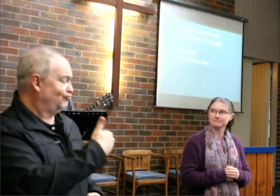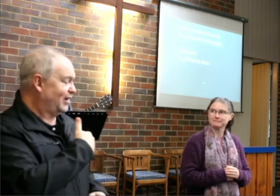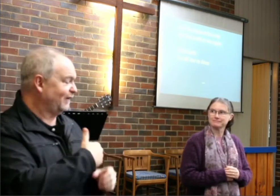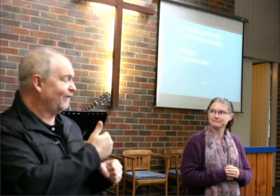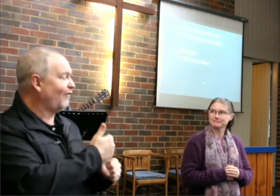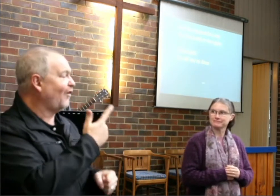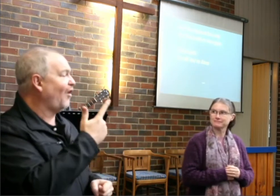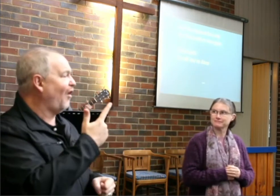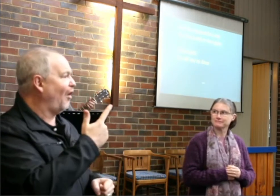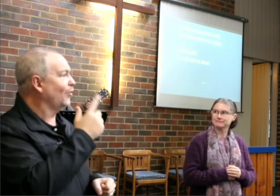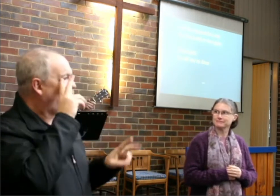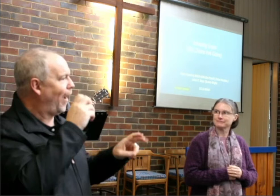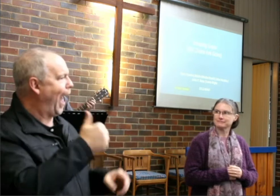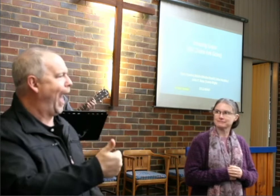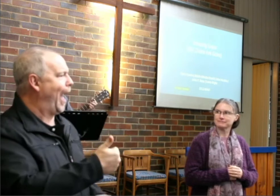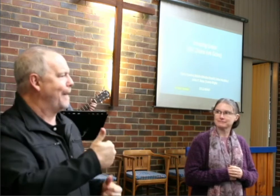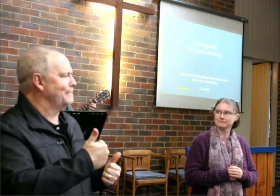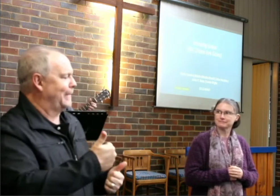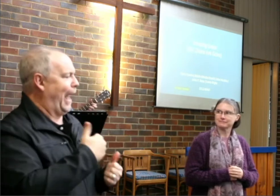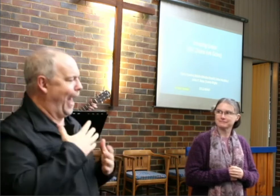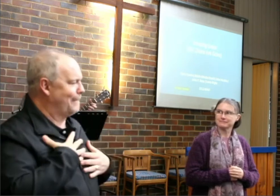I guess we call it amazing grace.